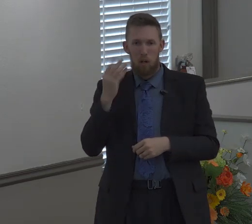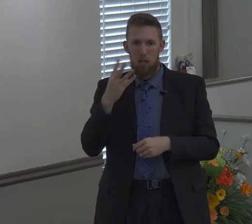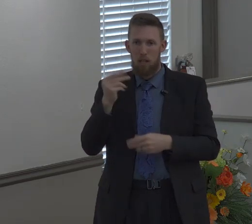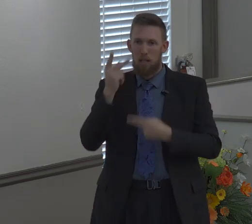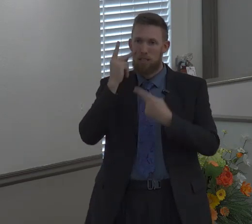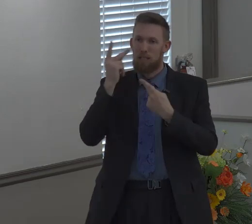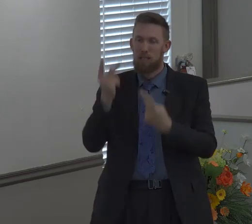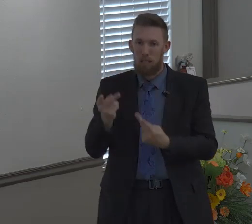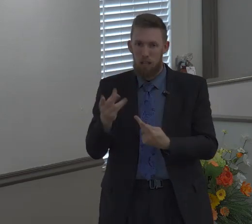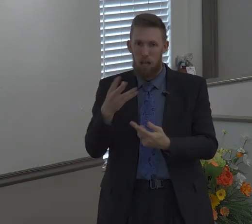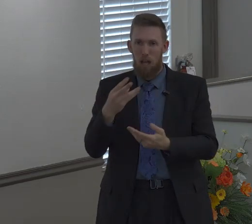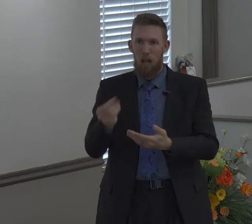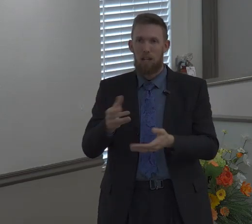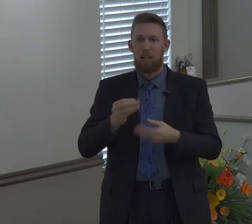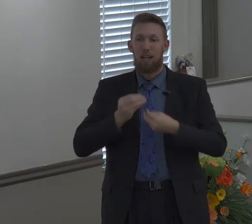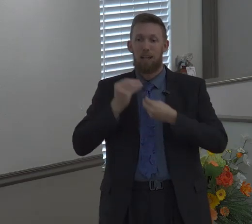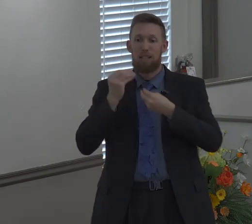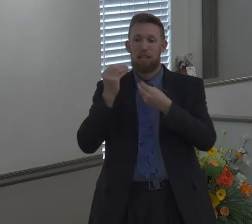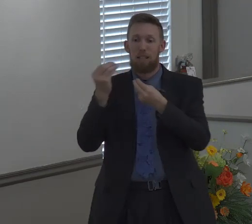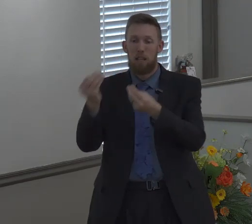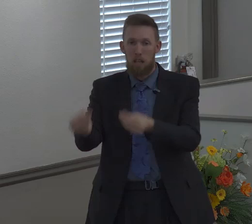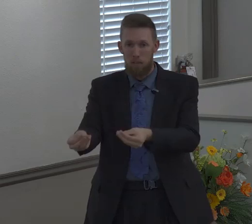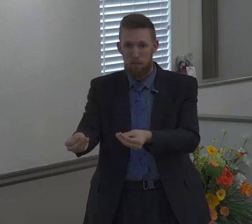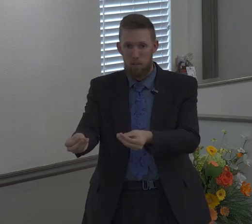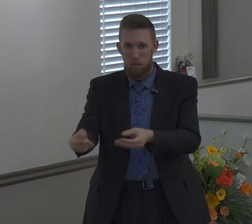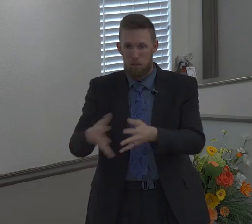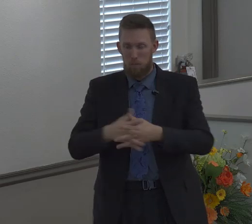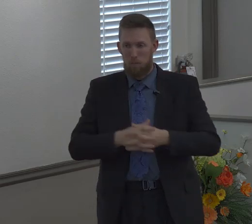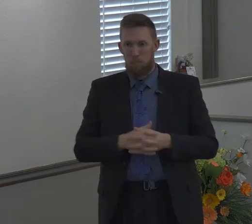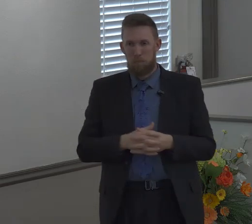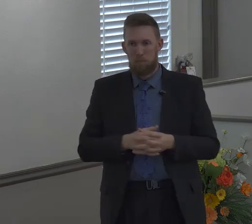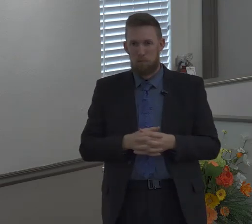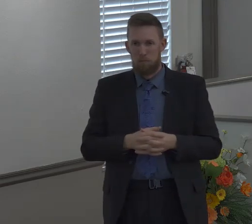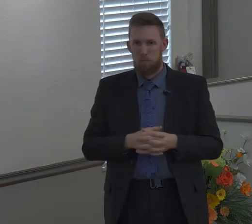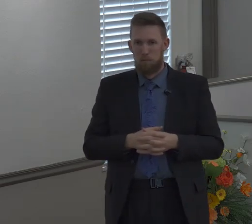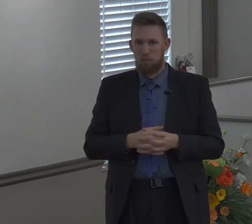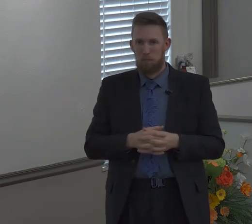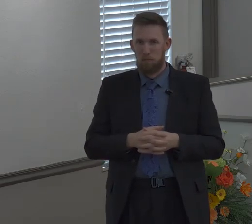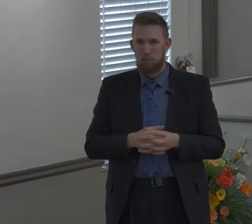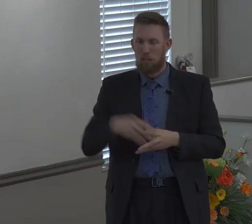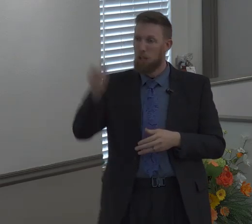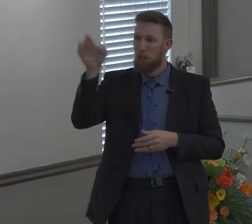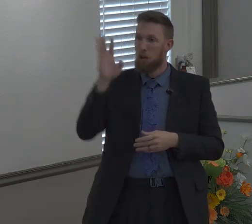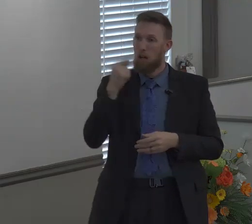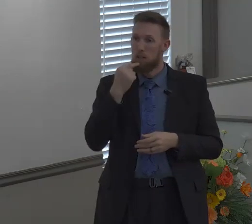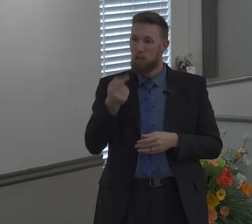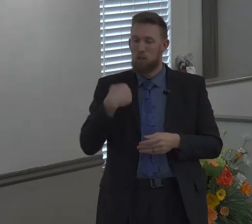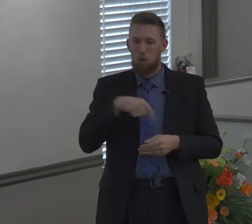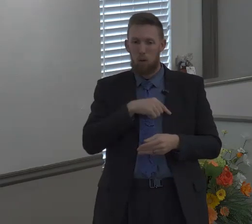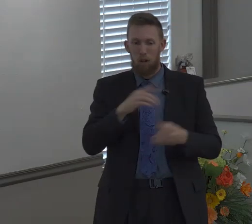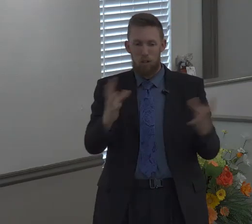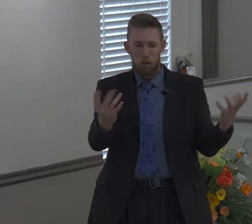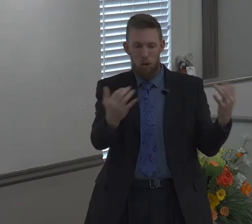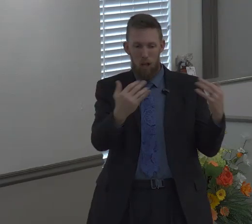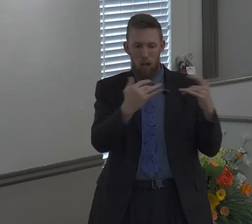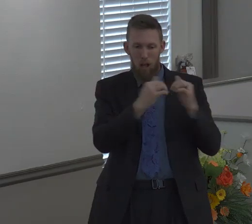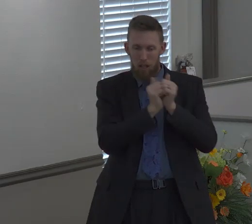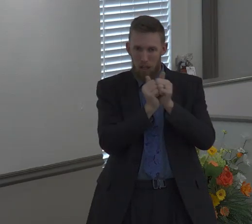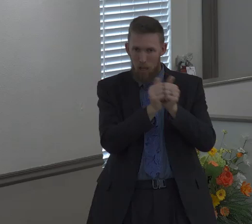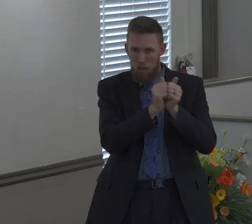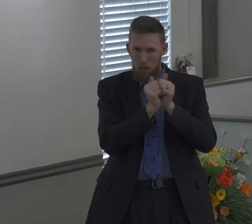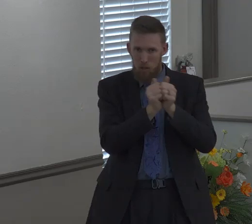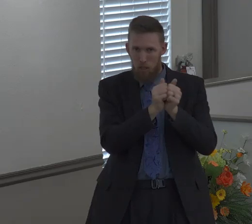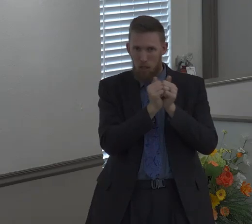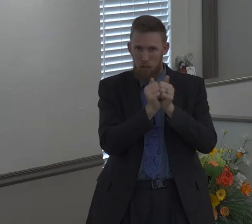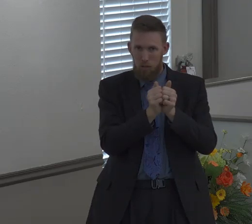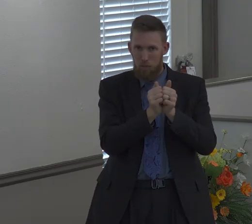and to give. That's why God says that we assemble ourselves together in Hebrews chapter